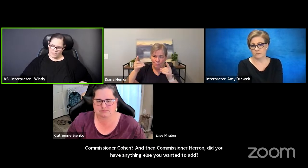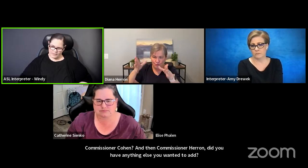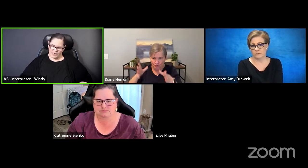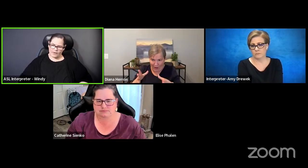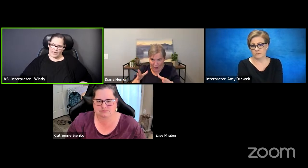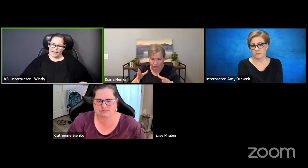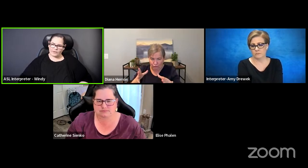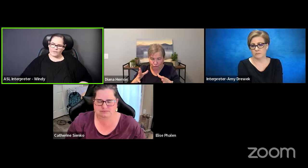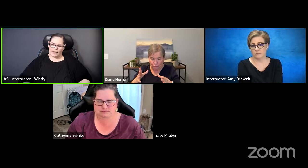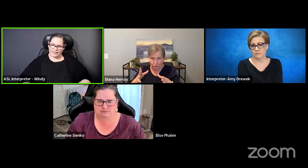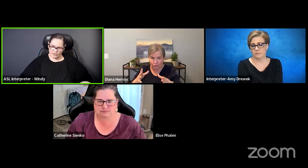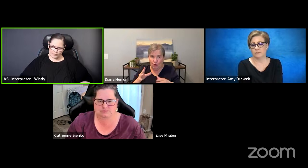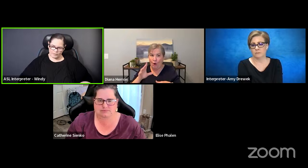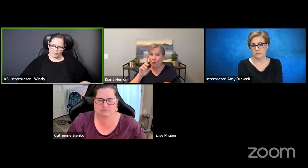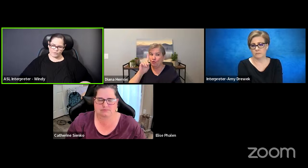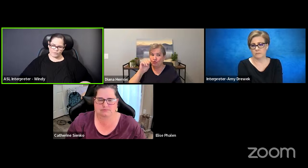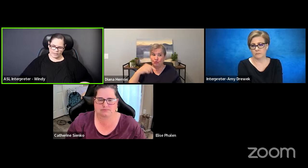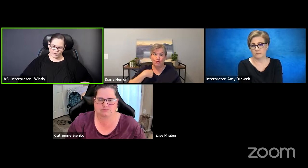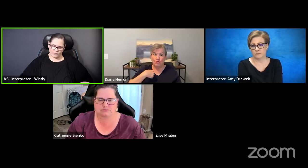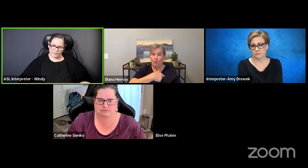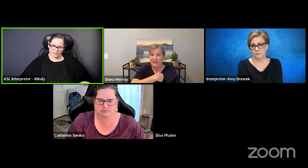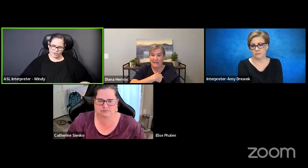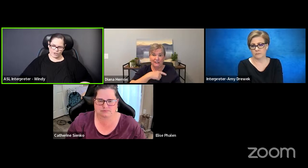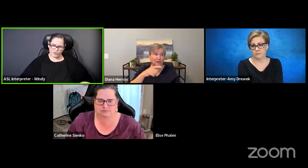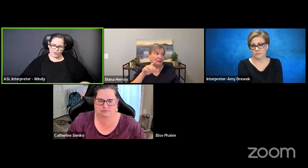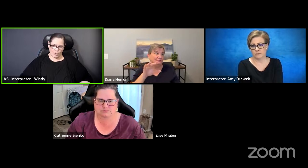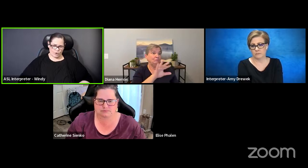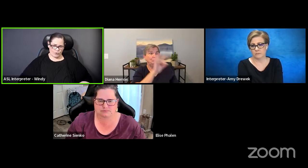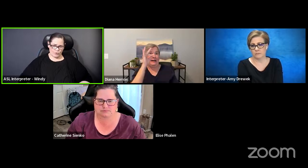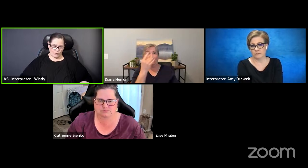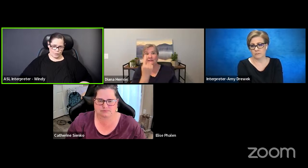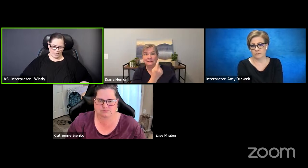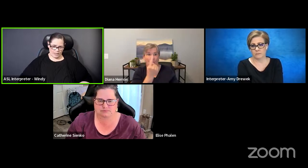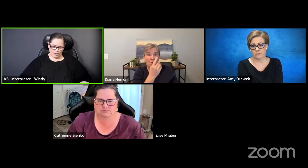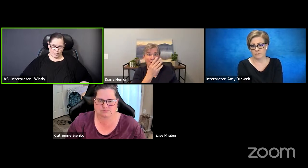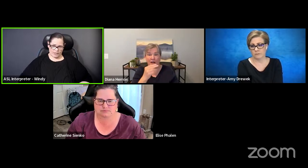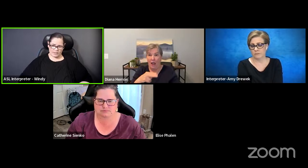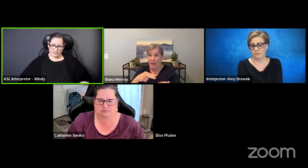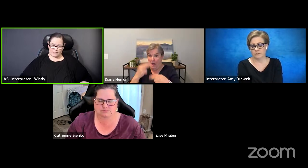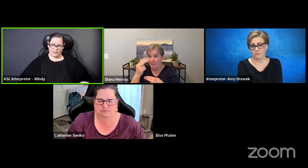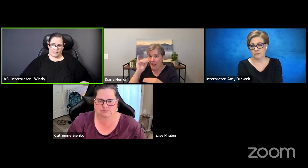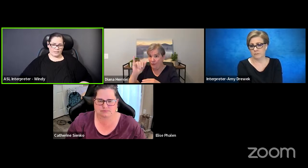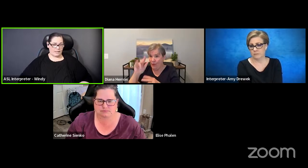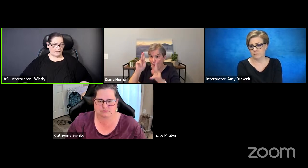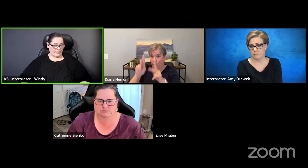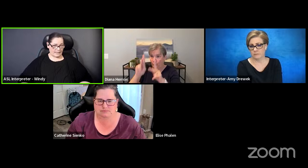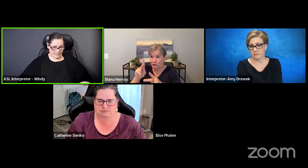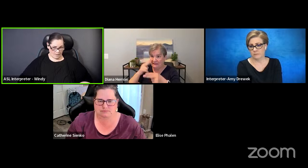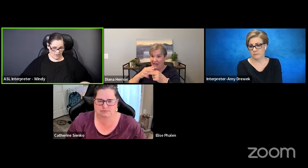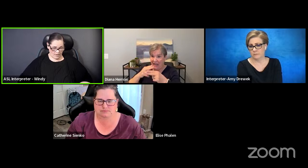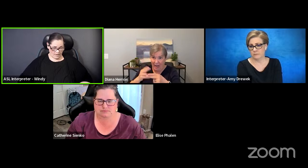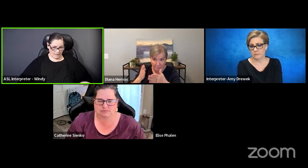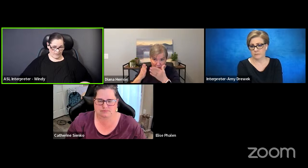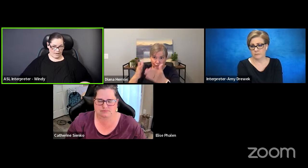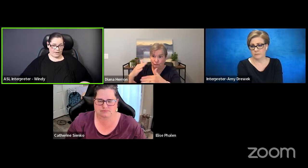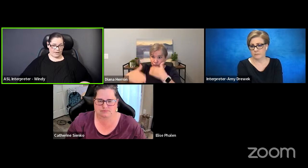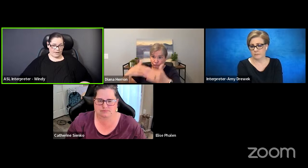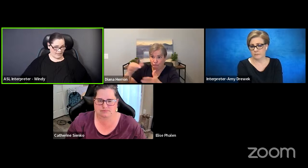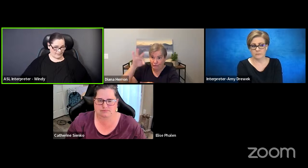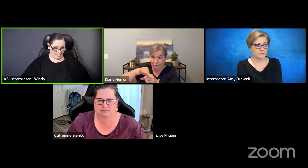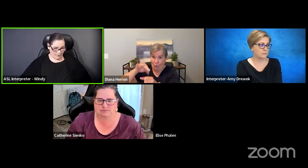what I want to know is how to handle that interim director position. Do we just select